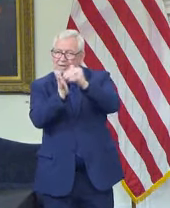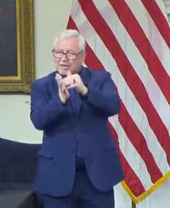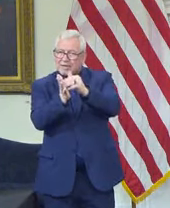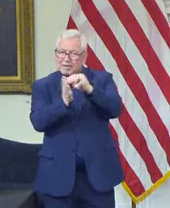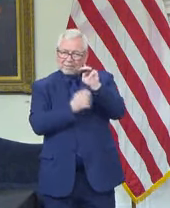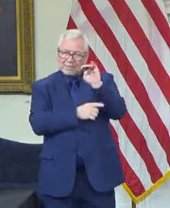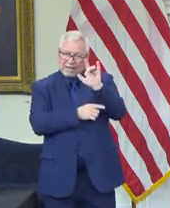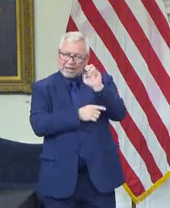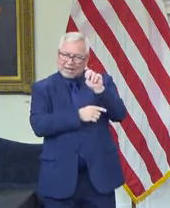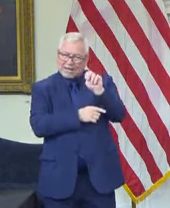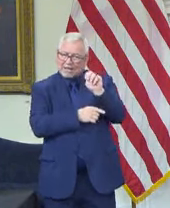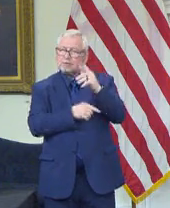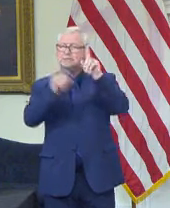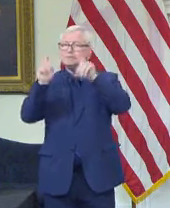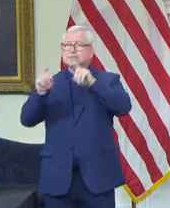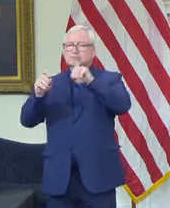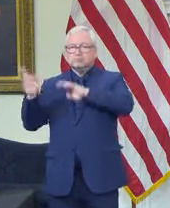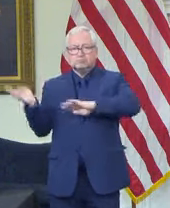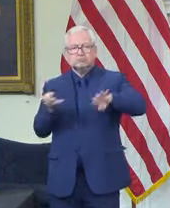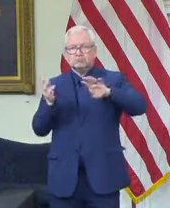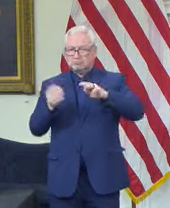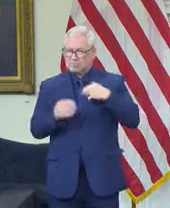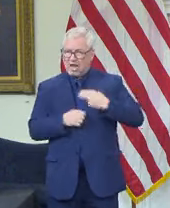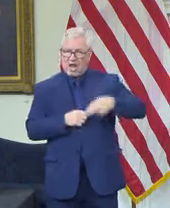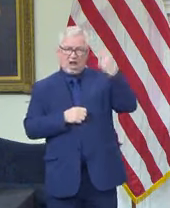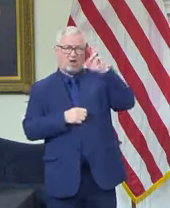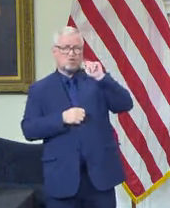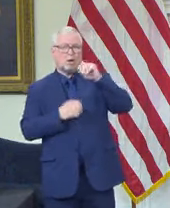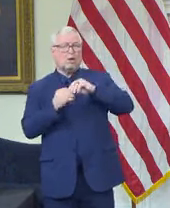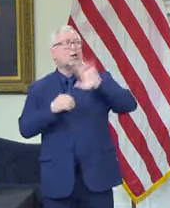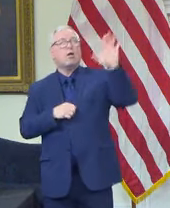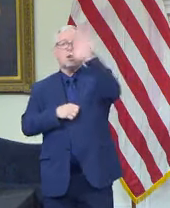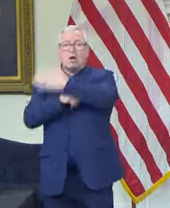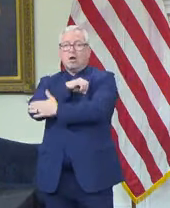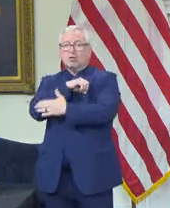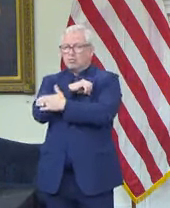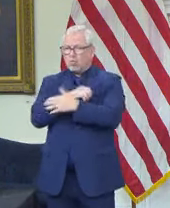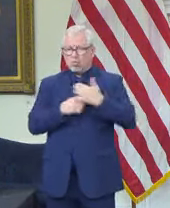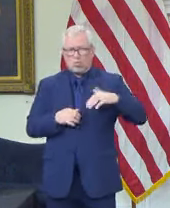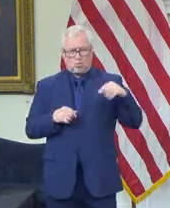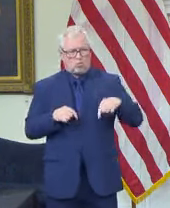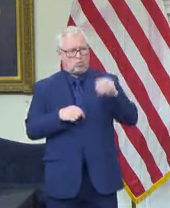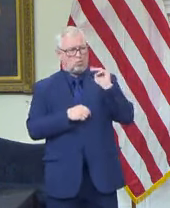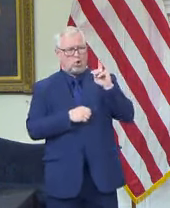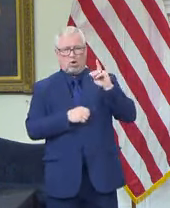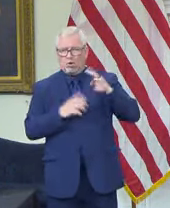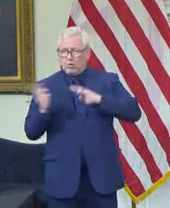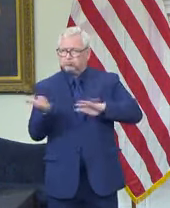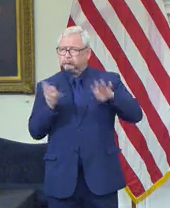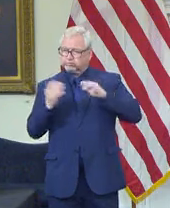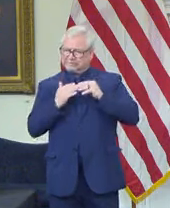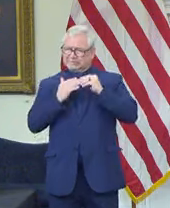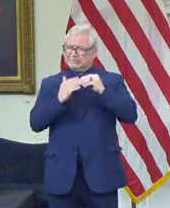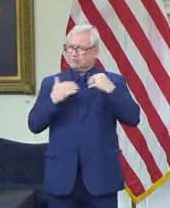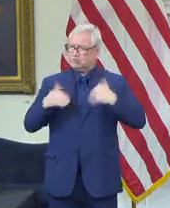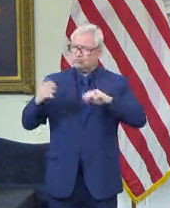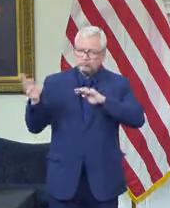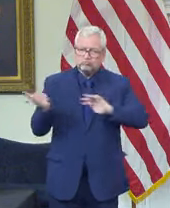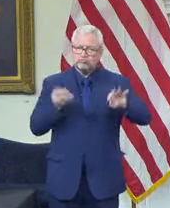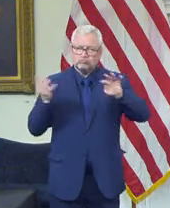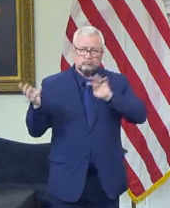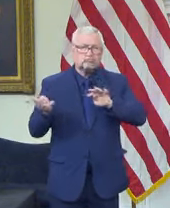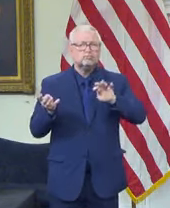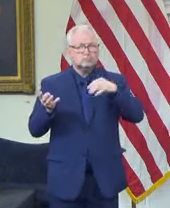than 55,000 tests per day. In addition to standing up new testing sites, we